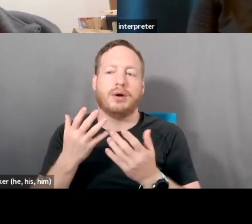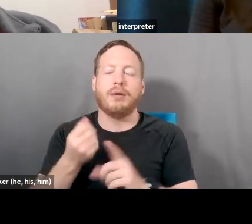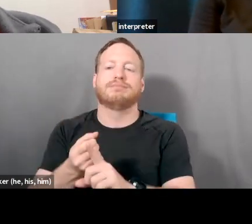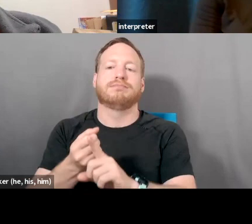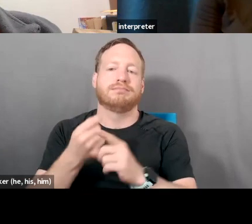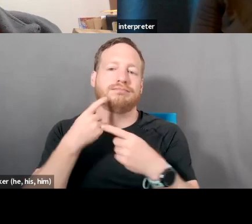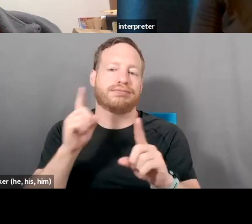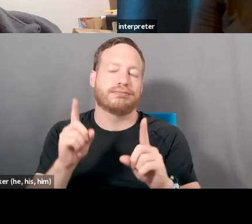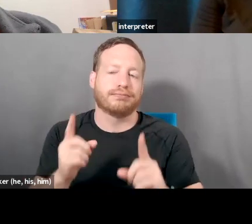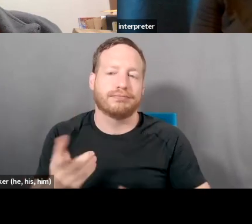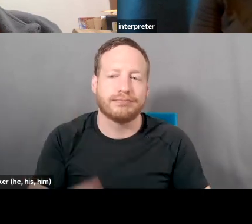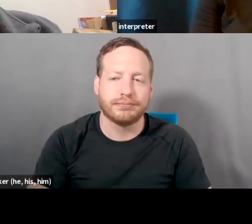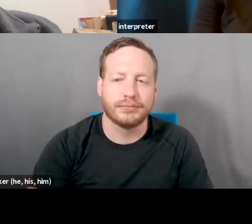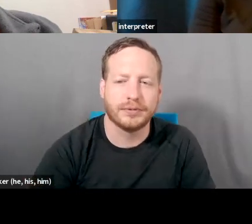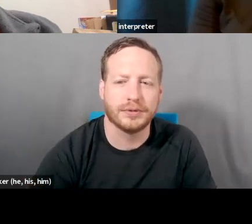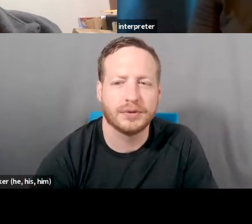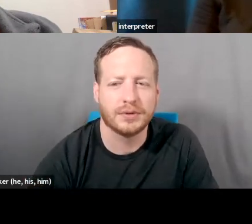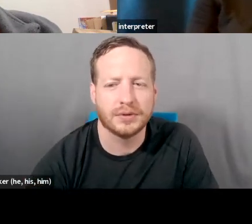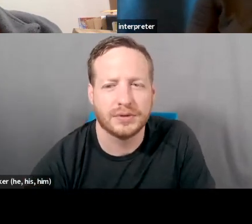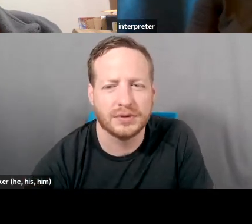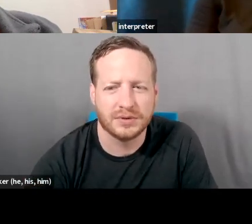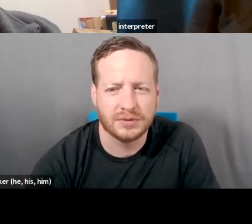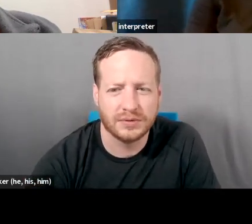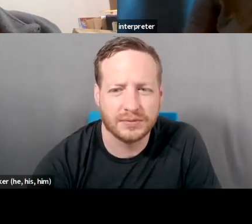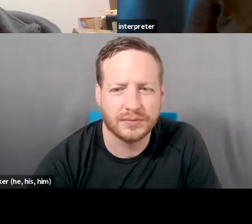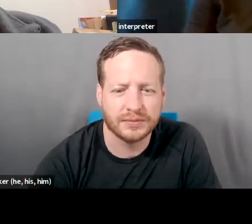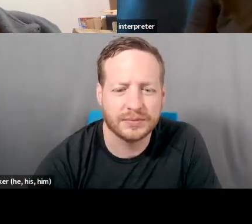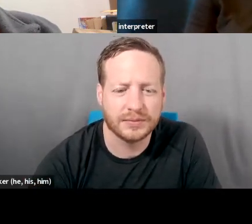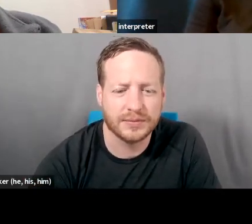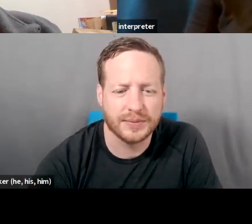try to approach different groups differently and see what's going to work for us.